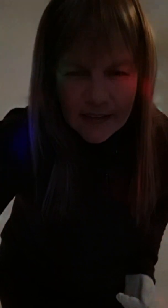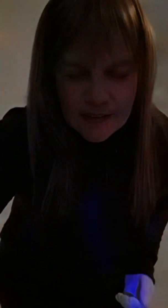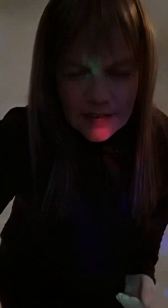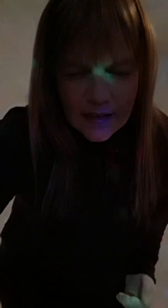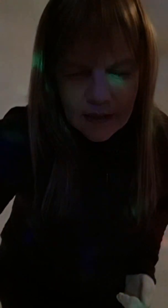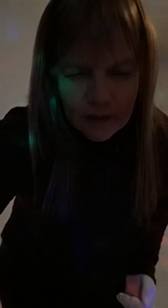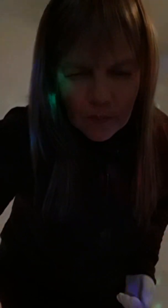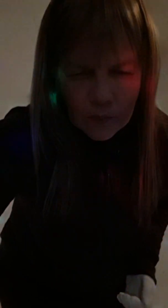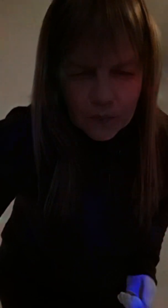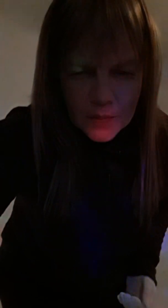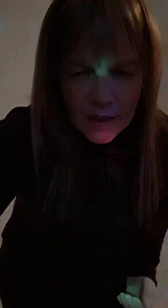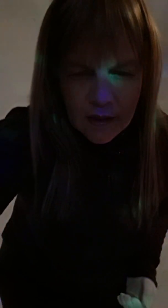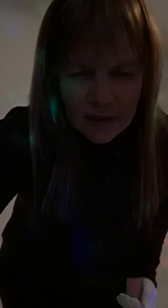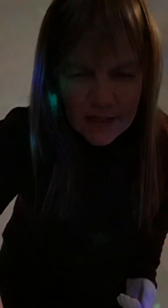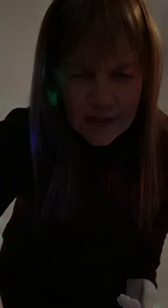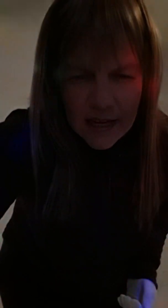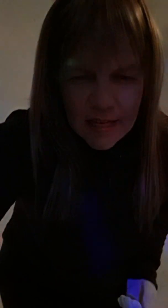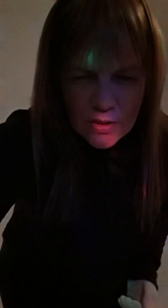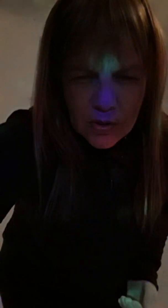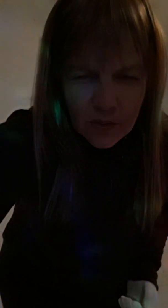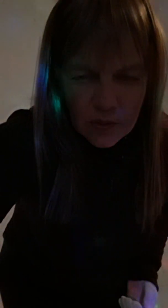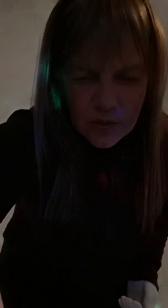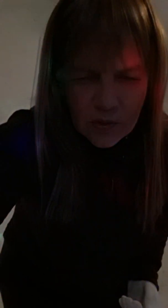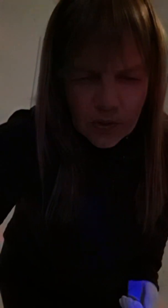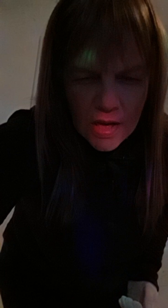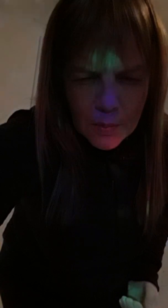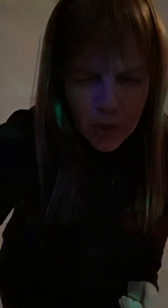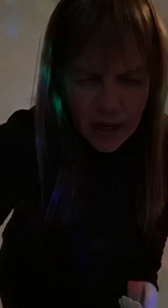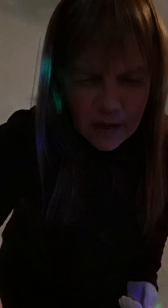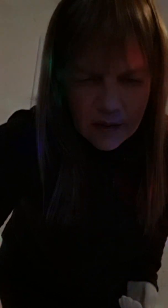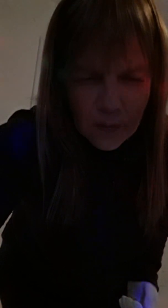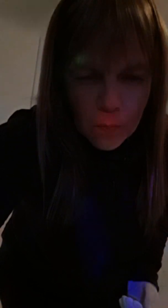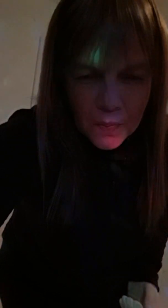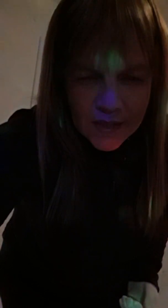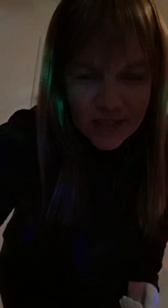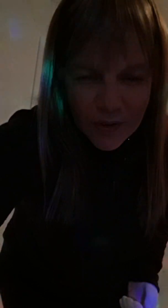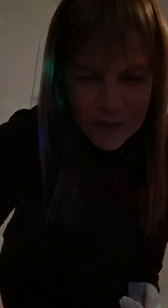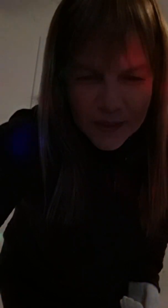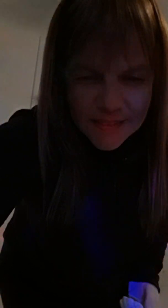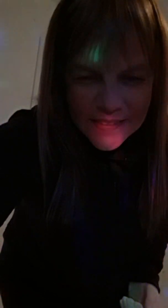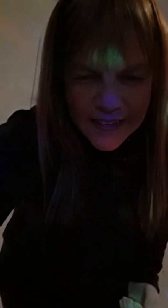in the city to celebrate this Christmas.